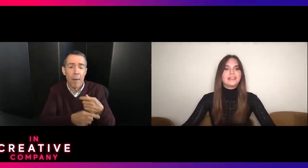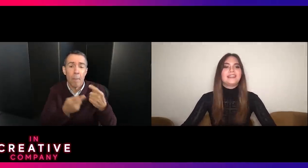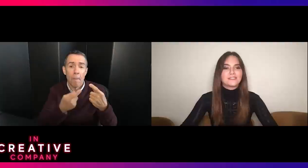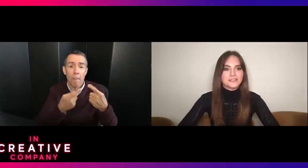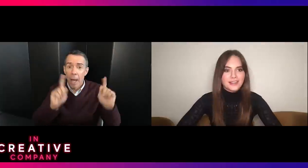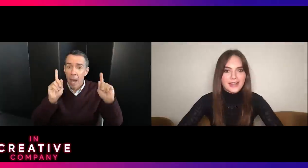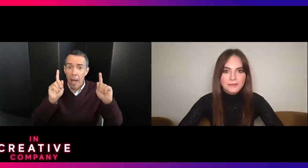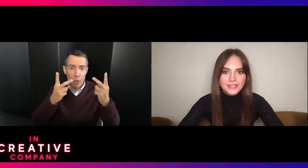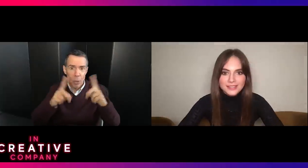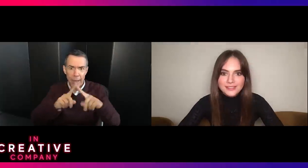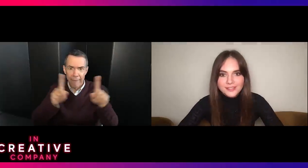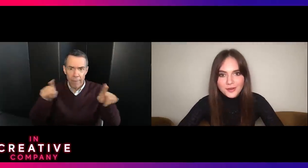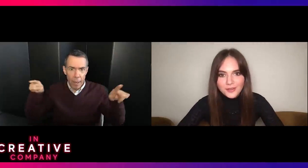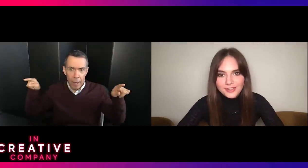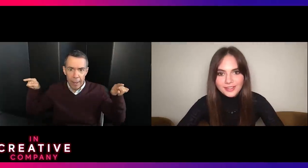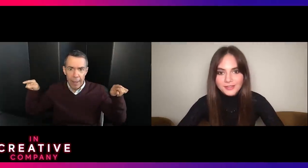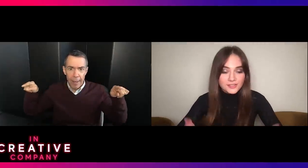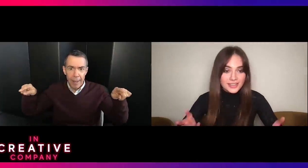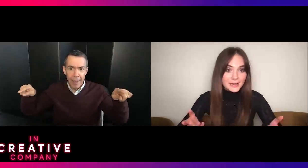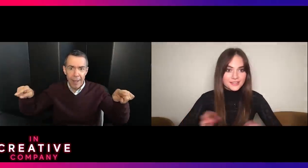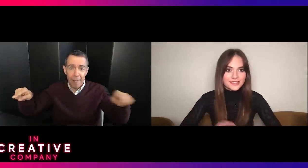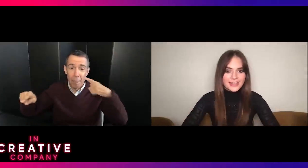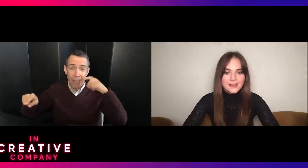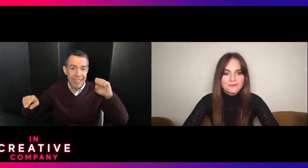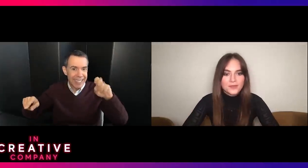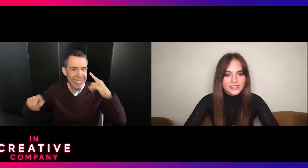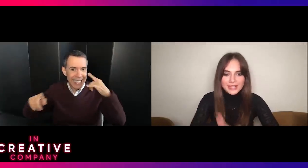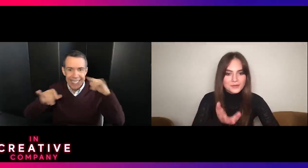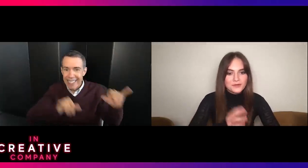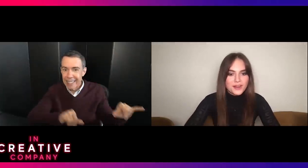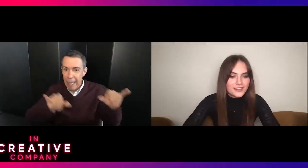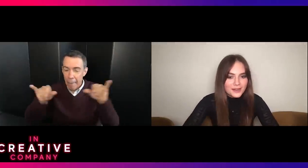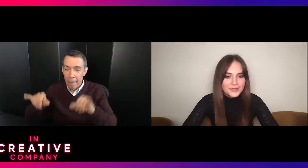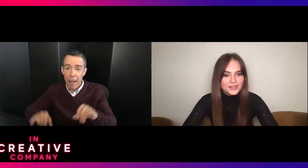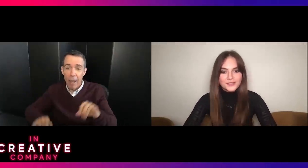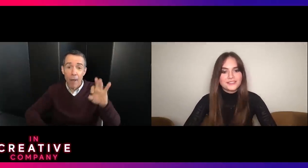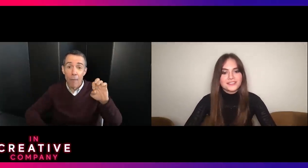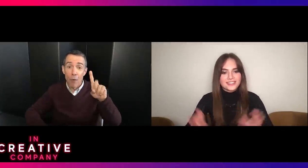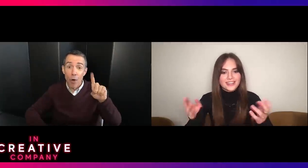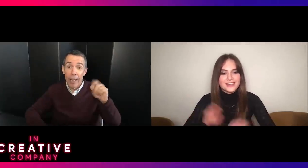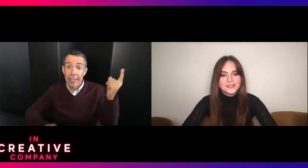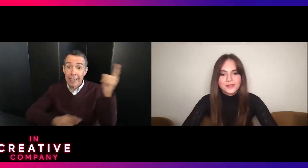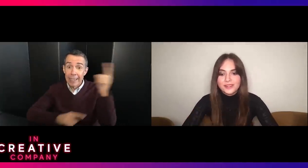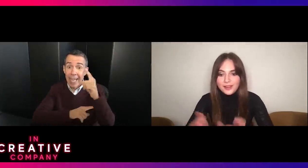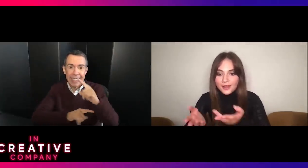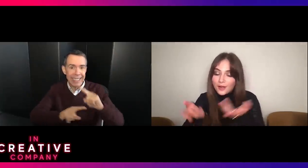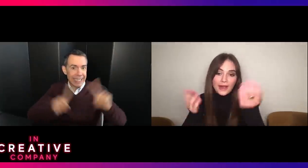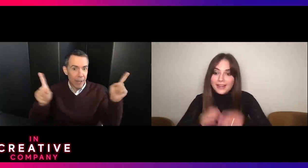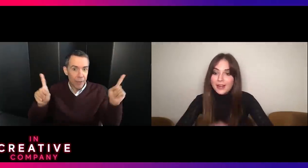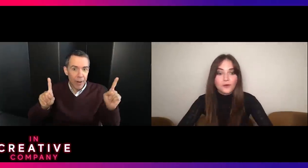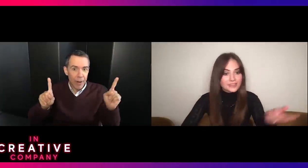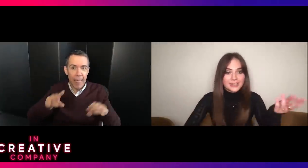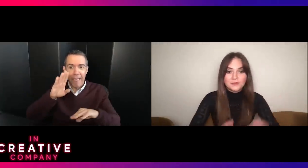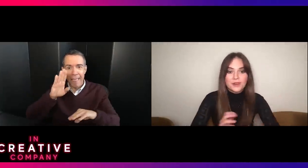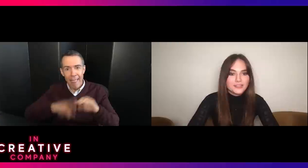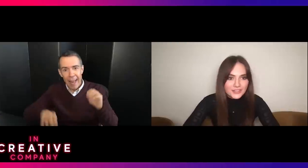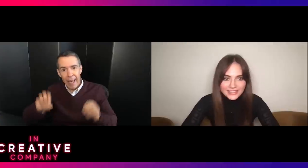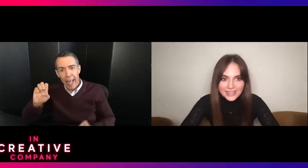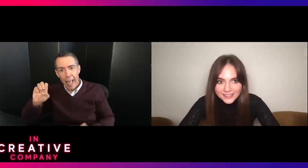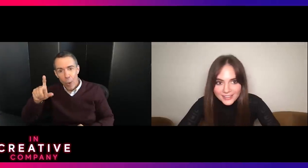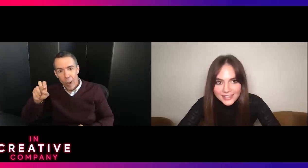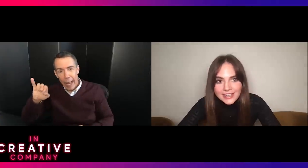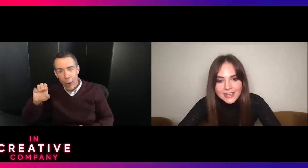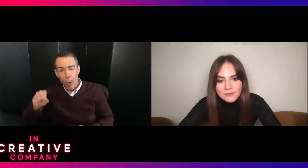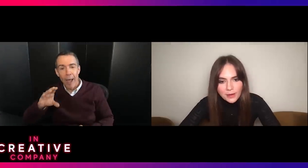two completely different dynamics. So because on set, it was the same. Days with Ferdia were so different to days with Eugenio or days with Marlee,